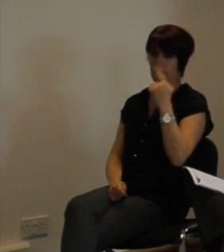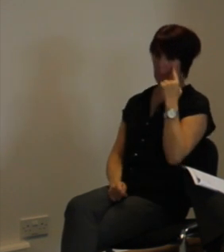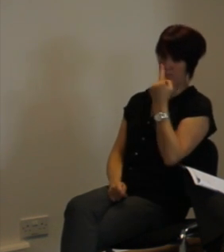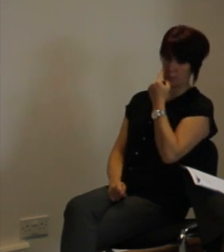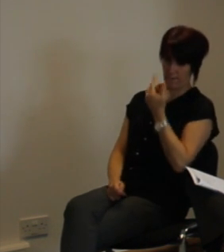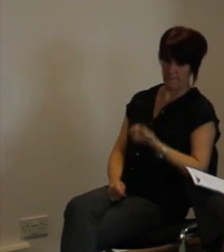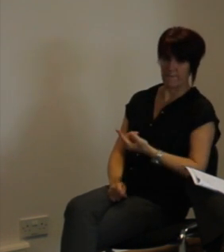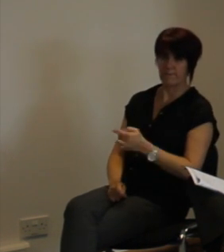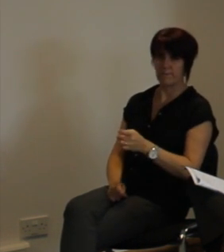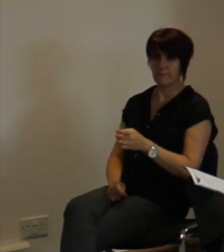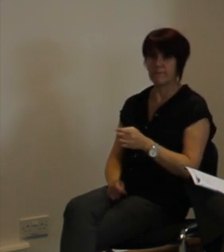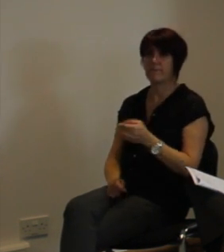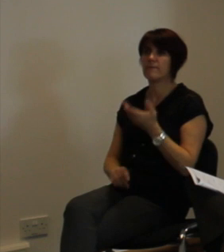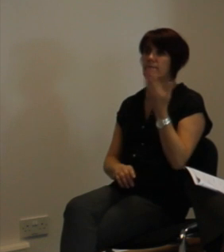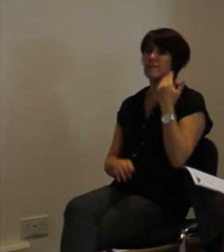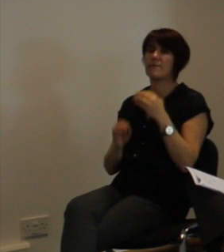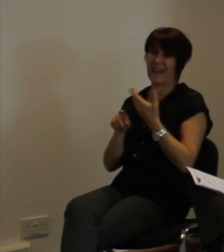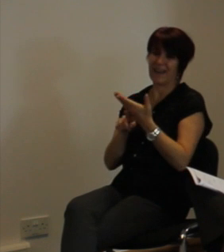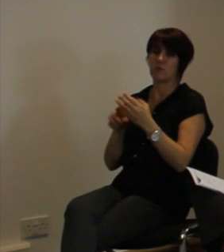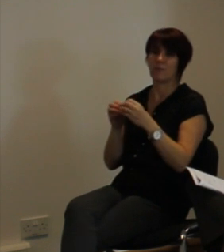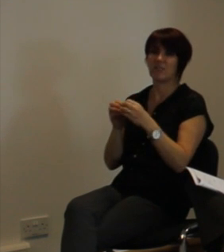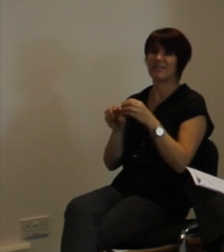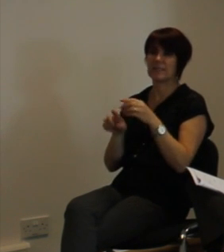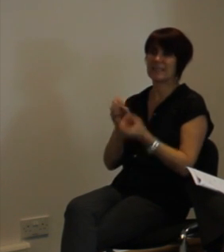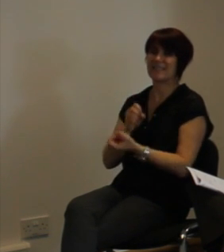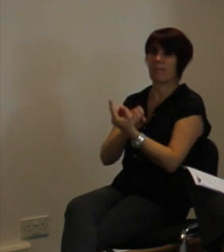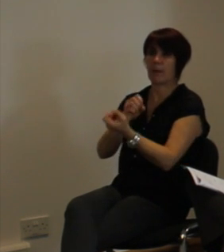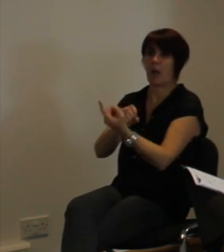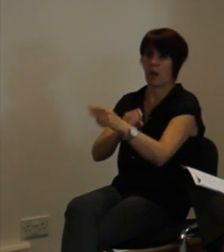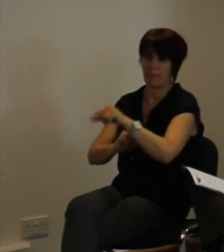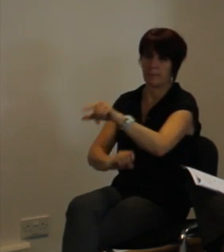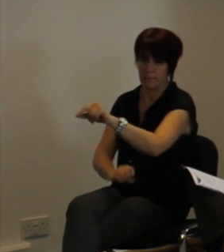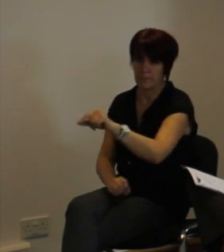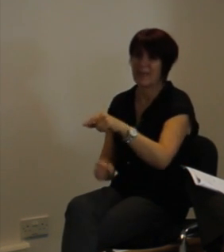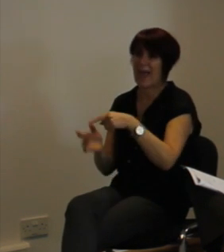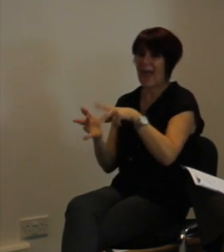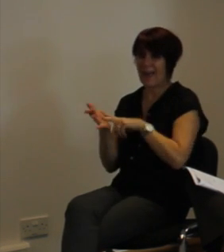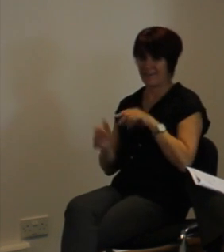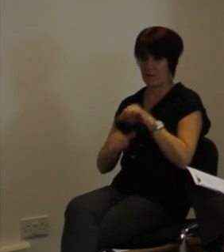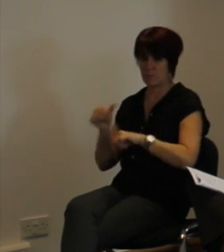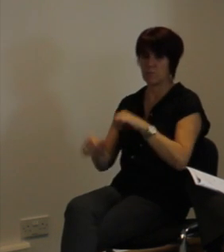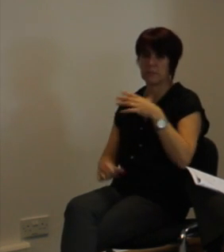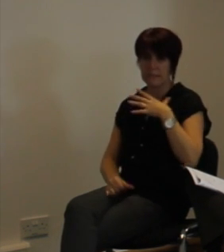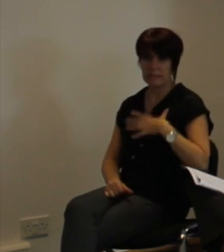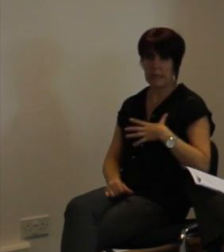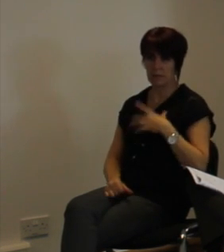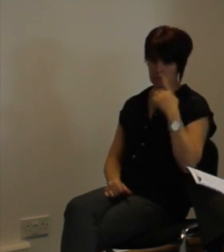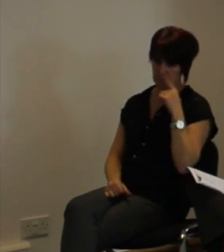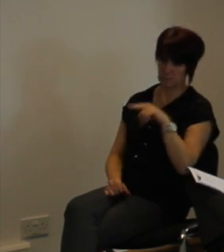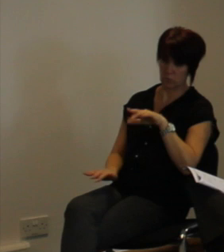about mention sampling later on, but the IV process needs to address